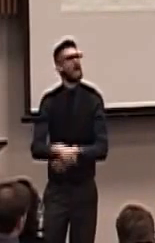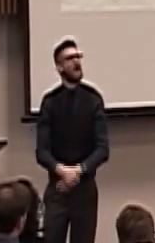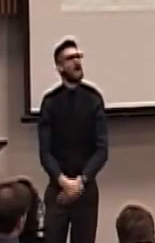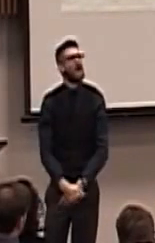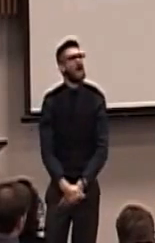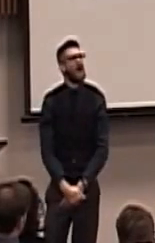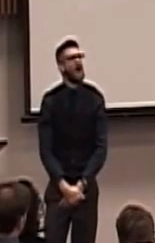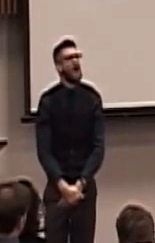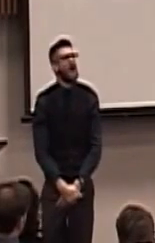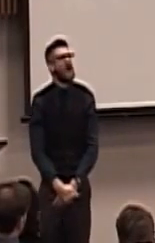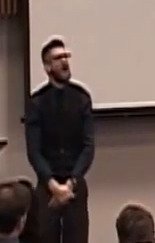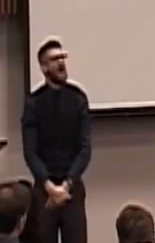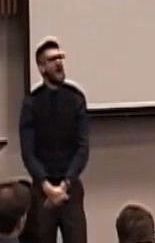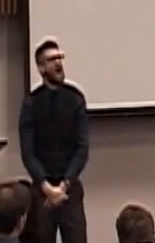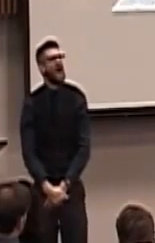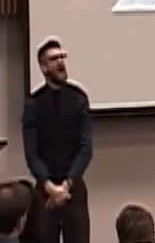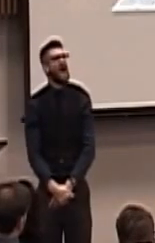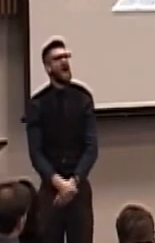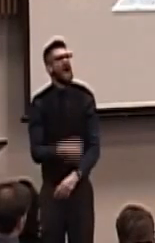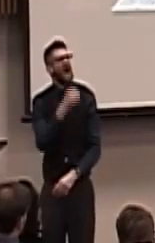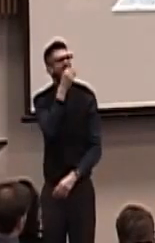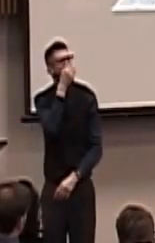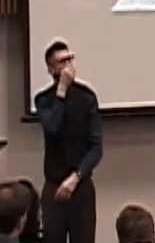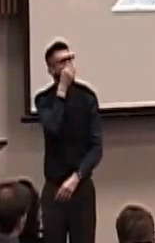the capital.